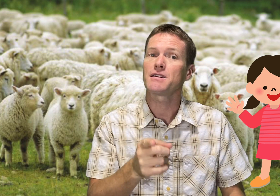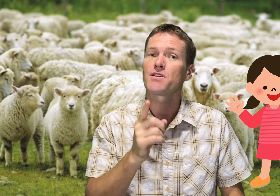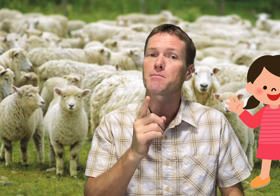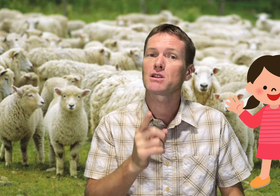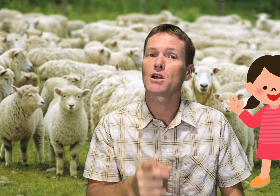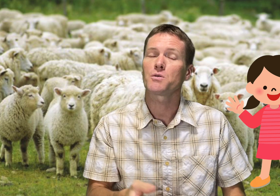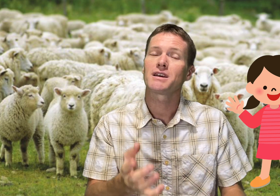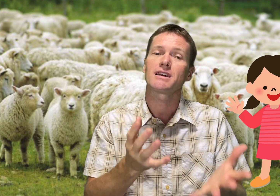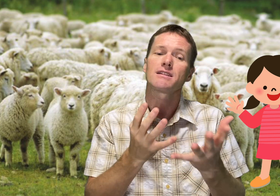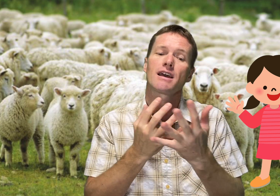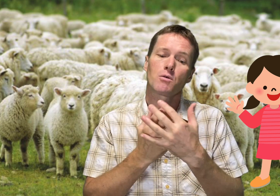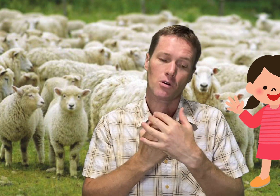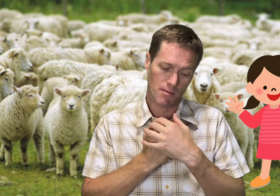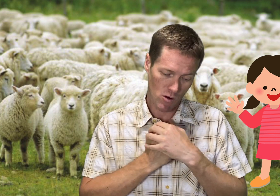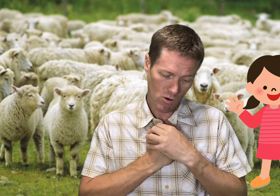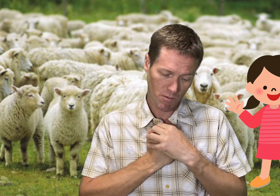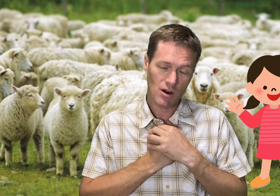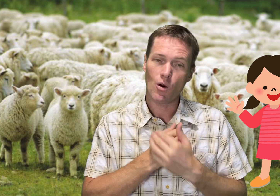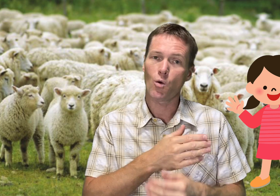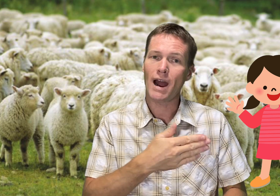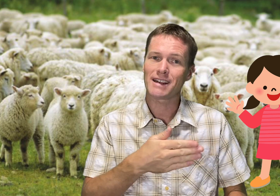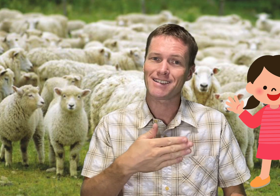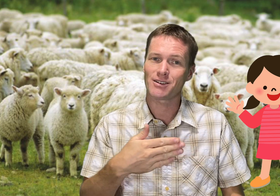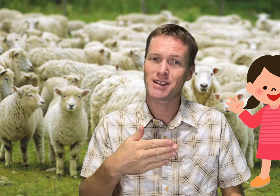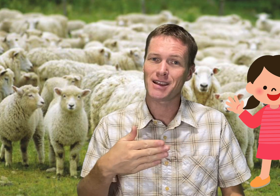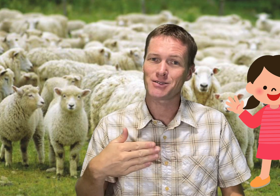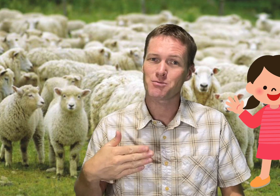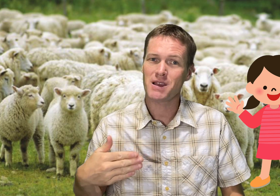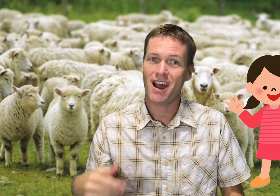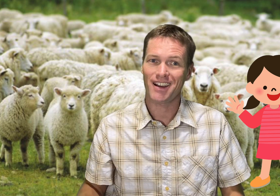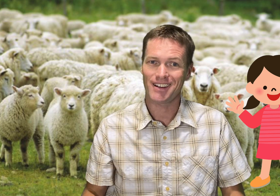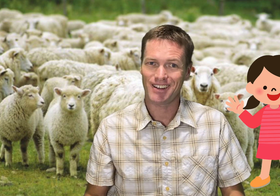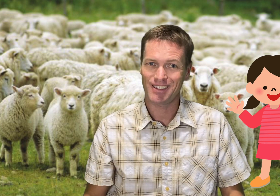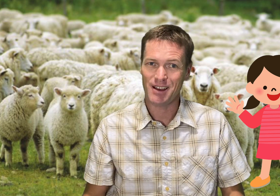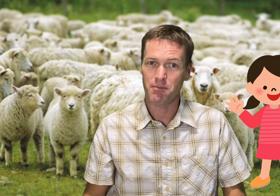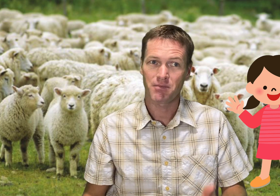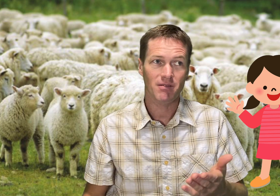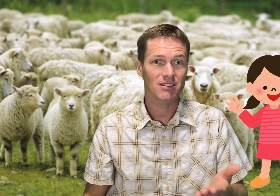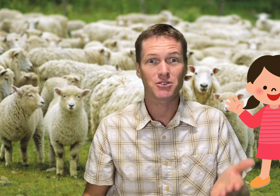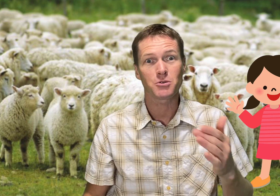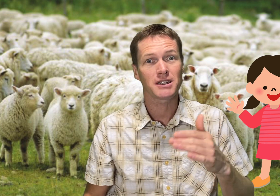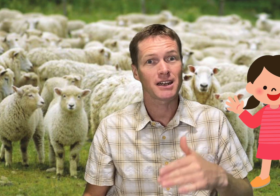them alone and they will come home, wagging their tails behind them. Let's do it